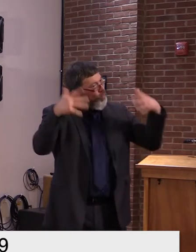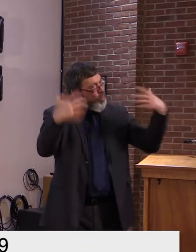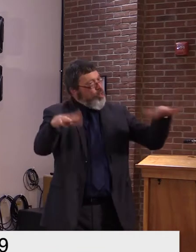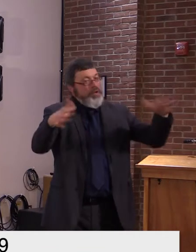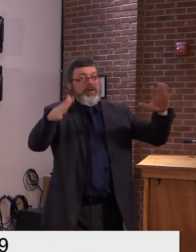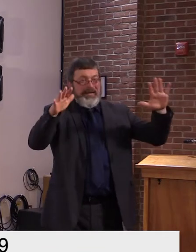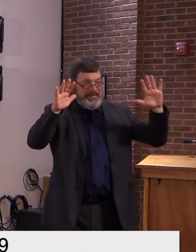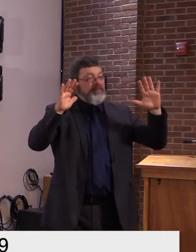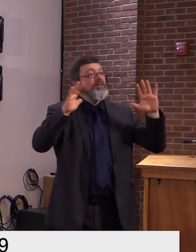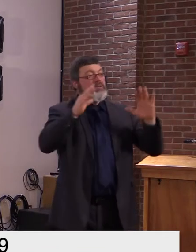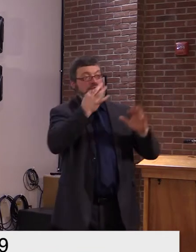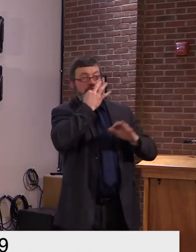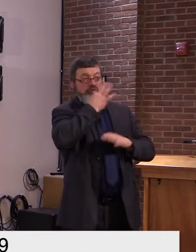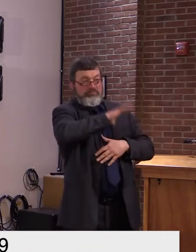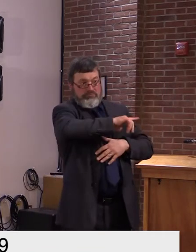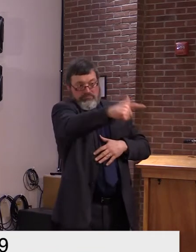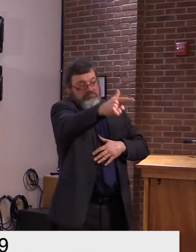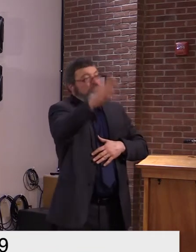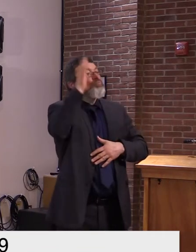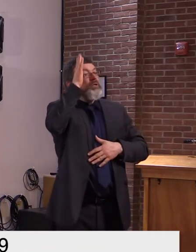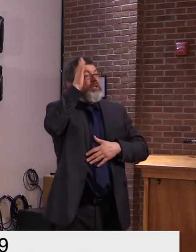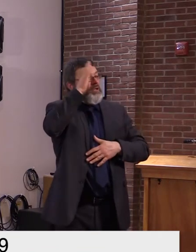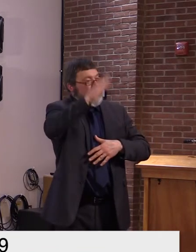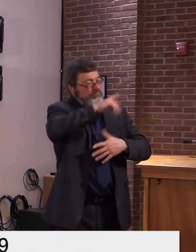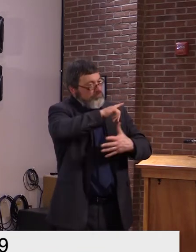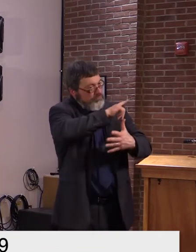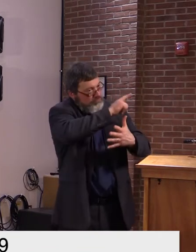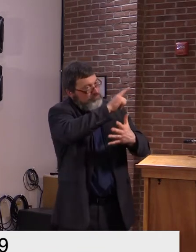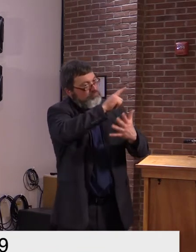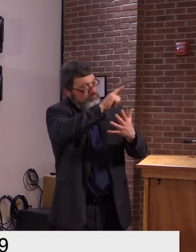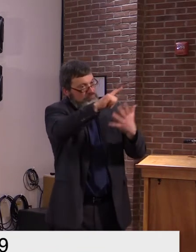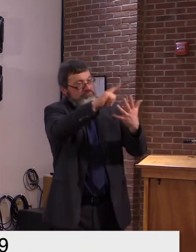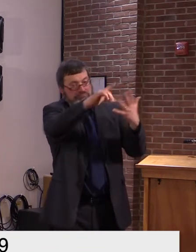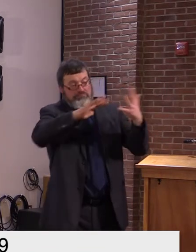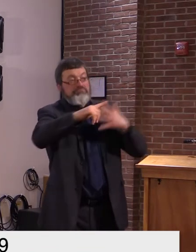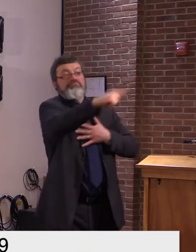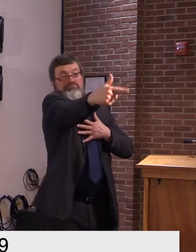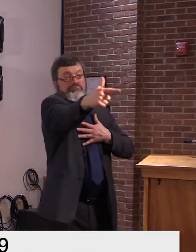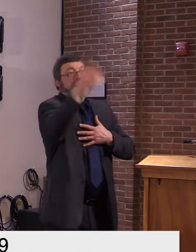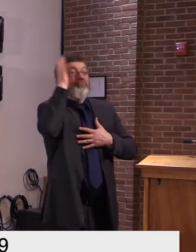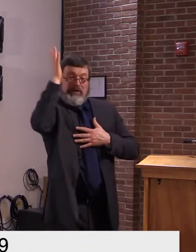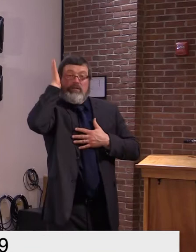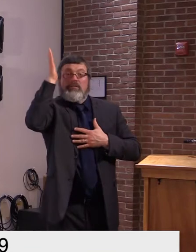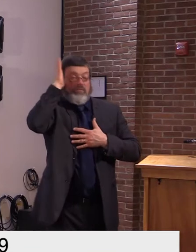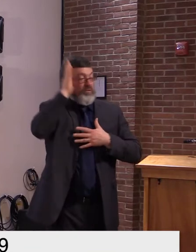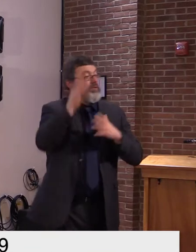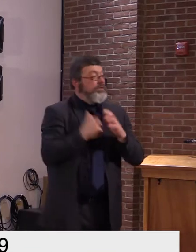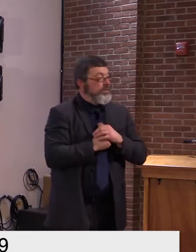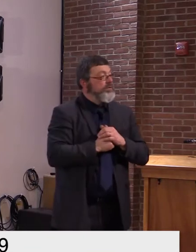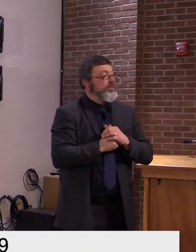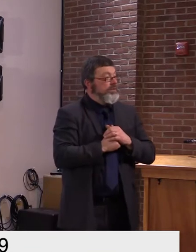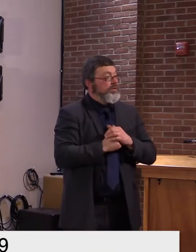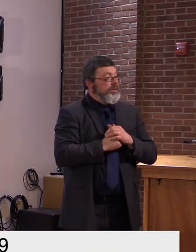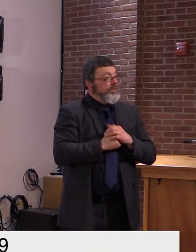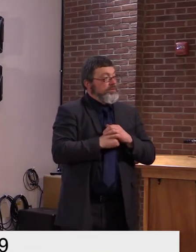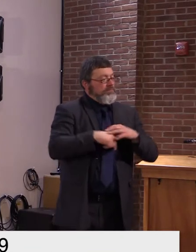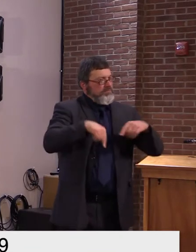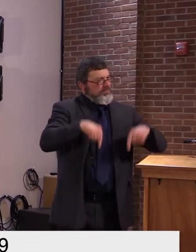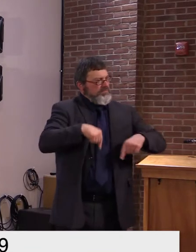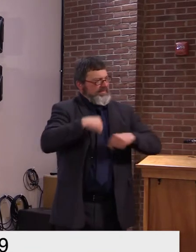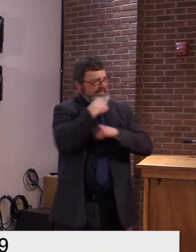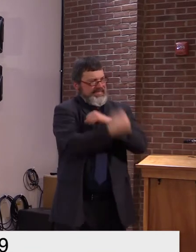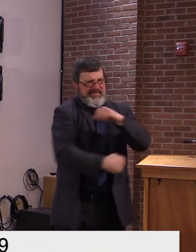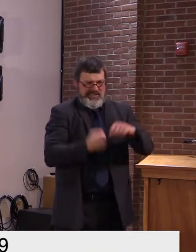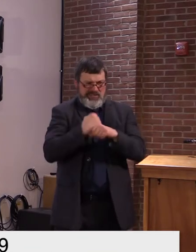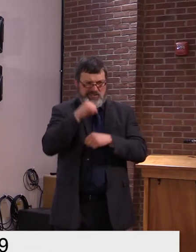holiday season, with smaller celebrations that just won't be the same. But if we do spend a little time with just one other person